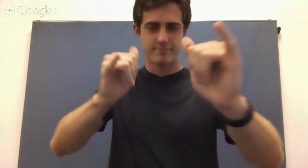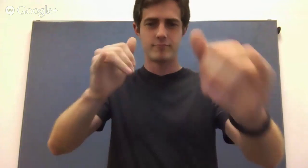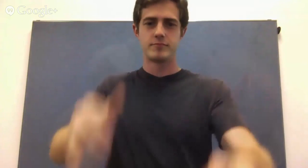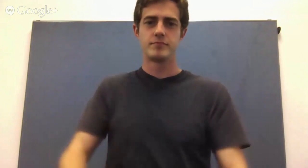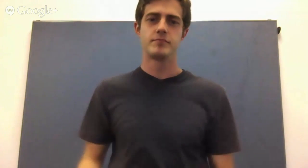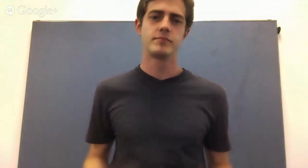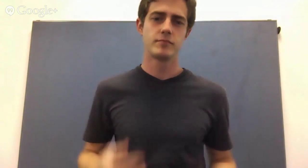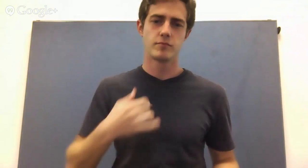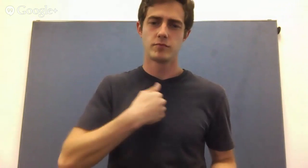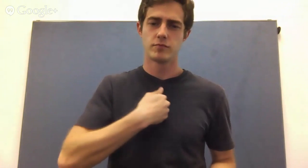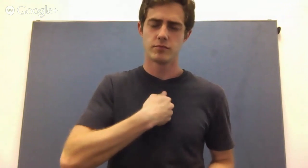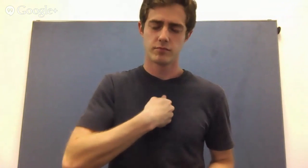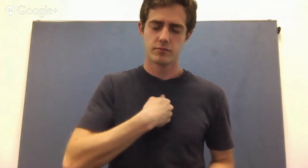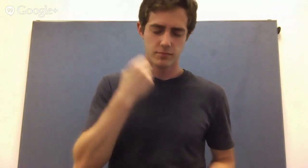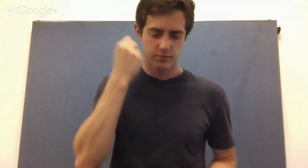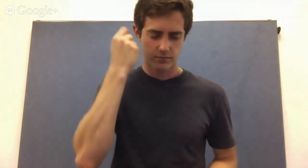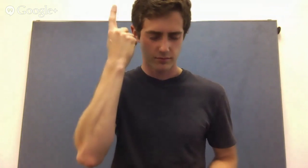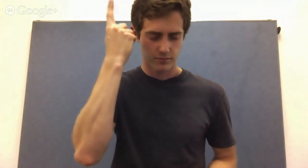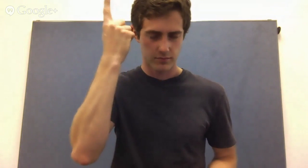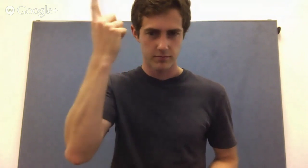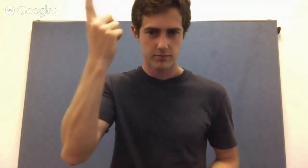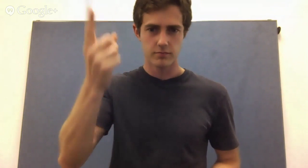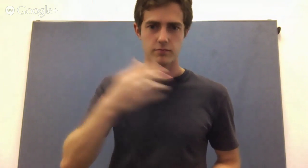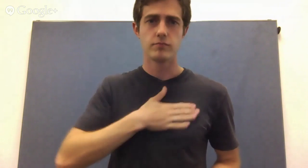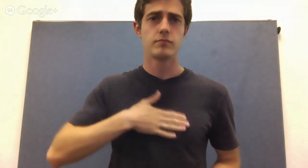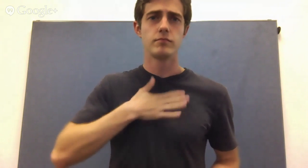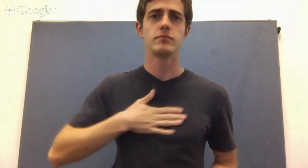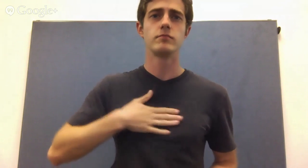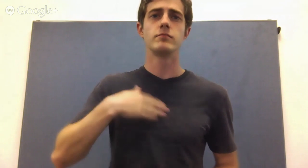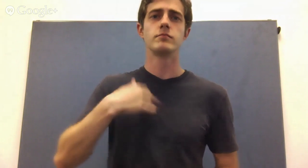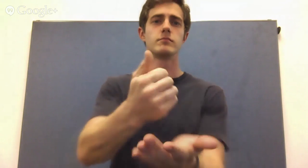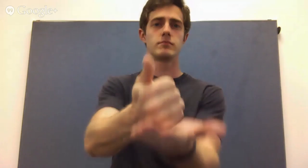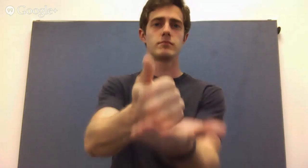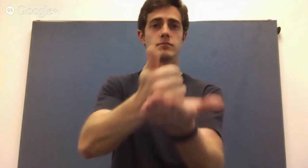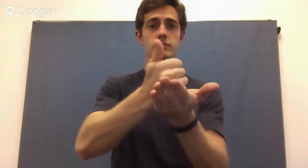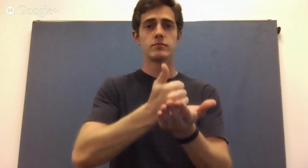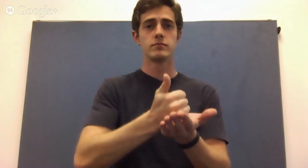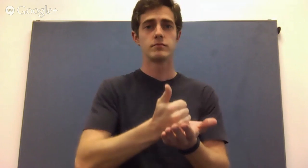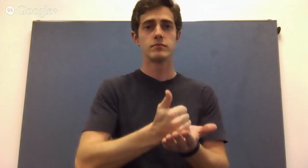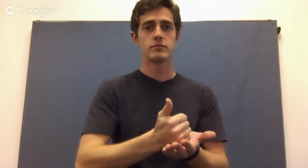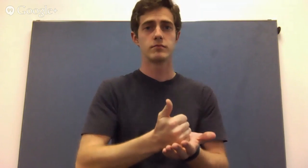I know myself. Show me the ray of hope.